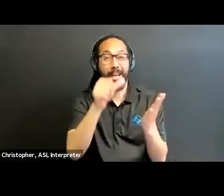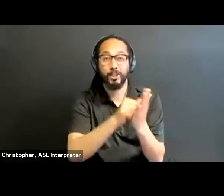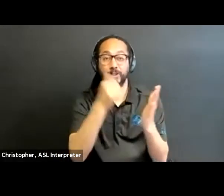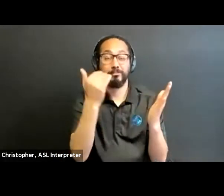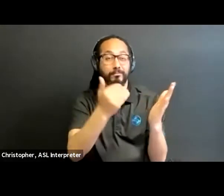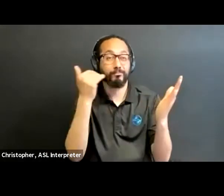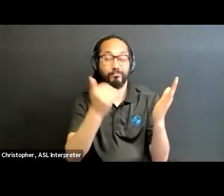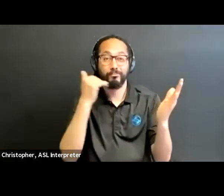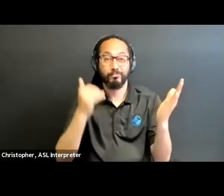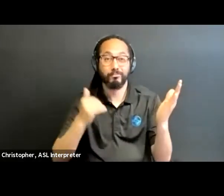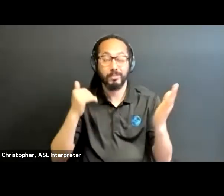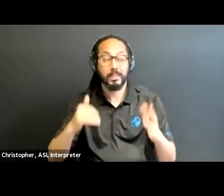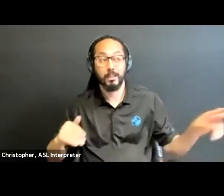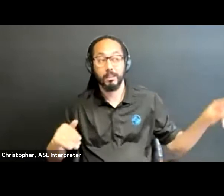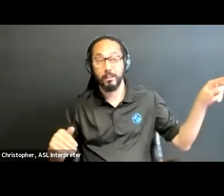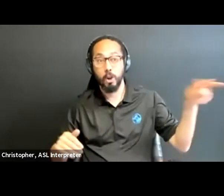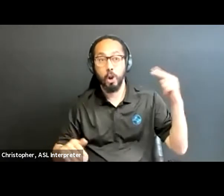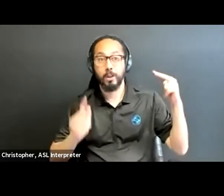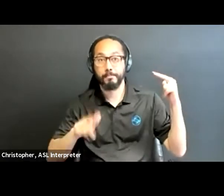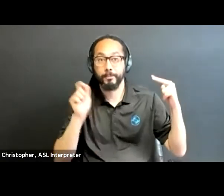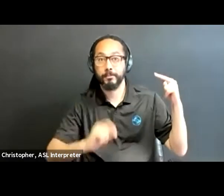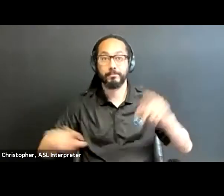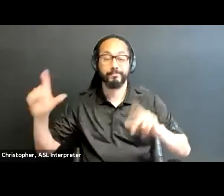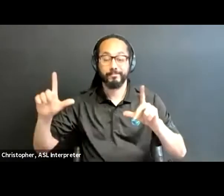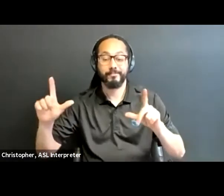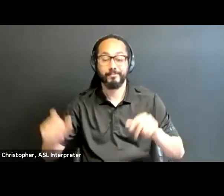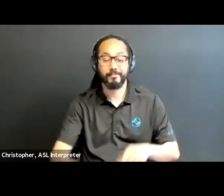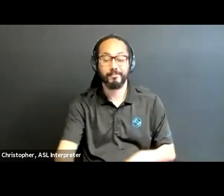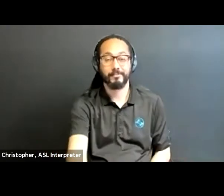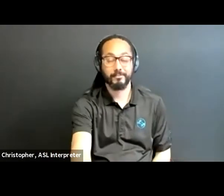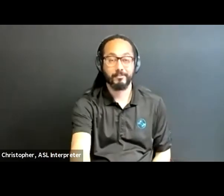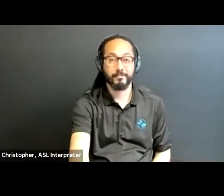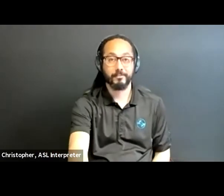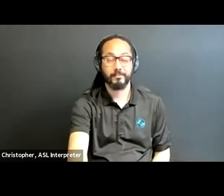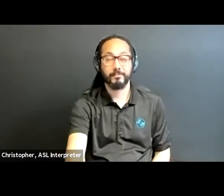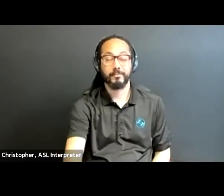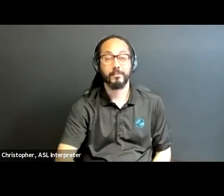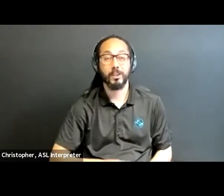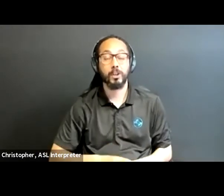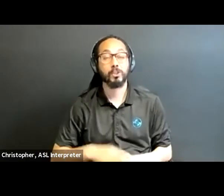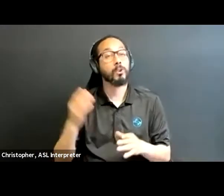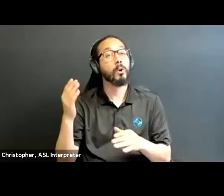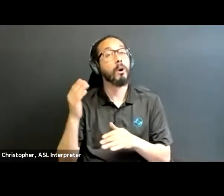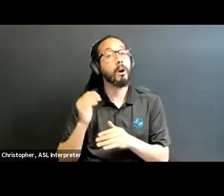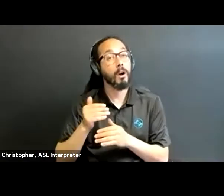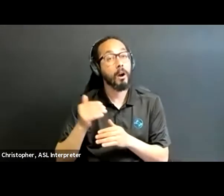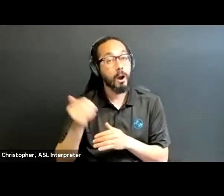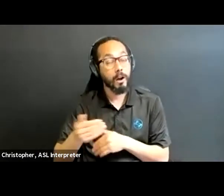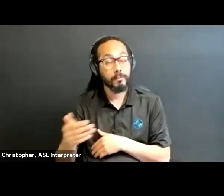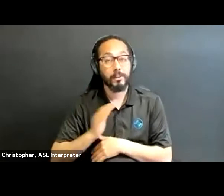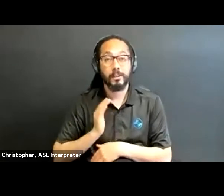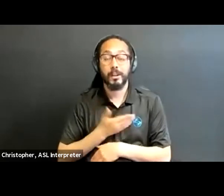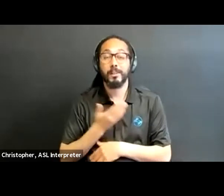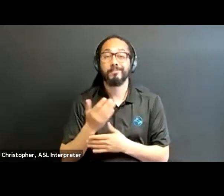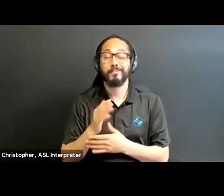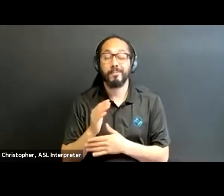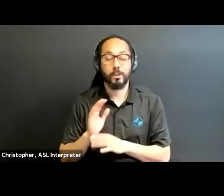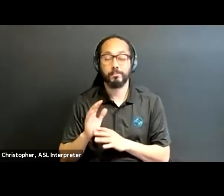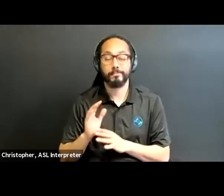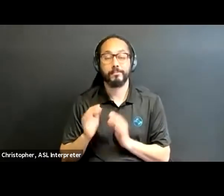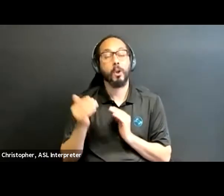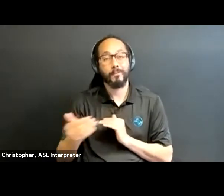2S LGBTQI youth. And so within our sample, a large proportion of them are underage, are living with parents, are dependent